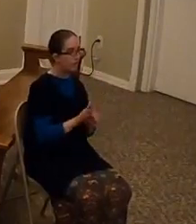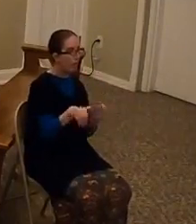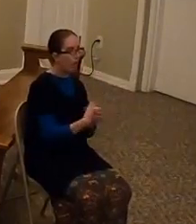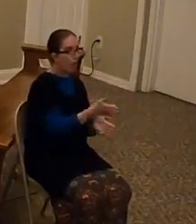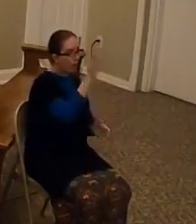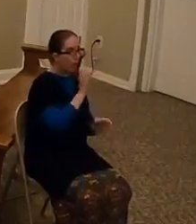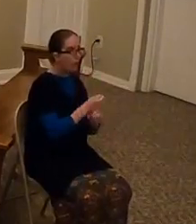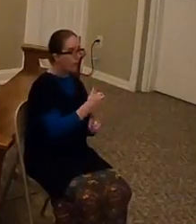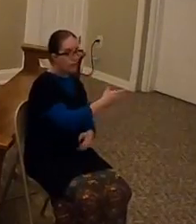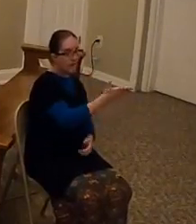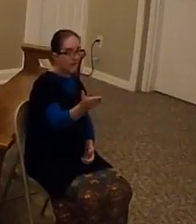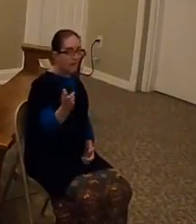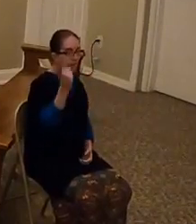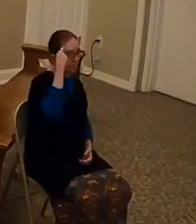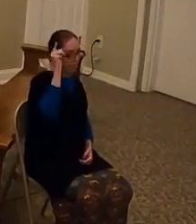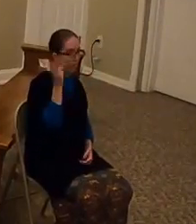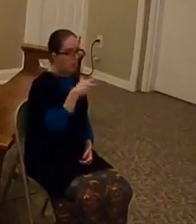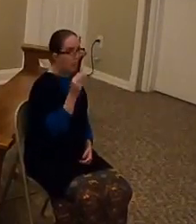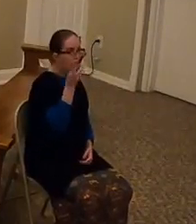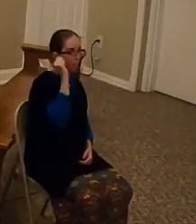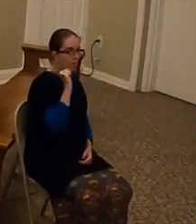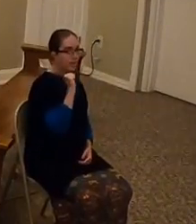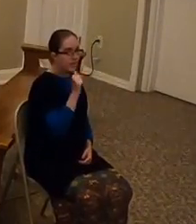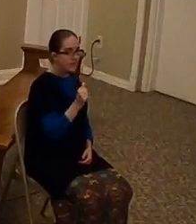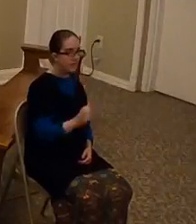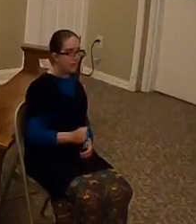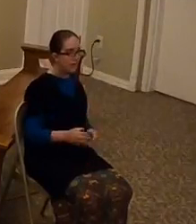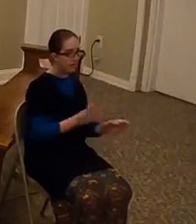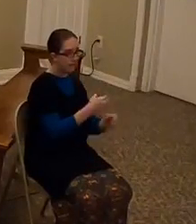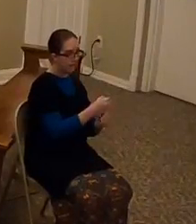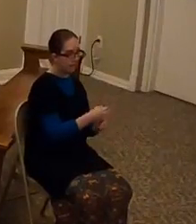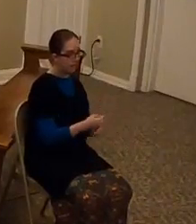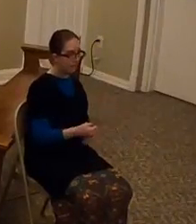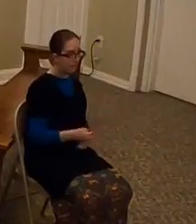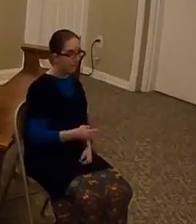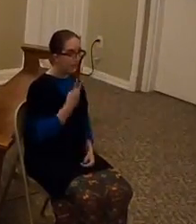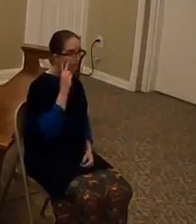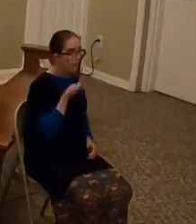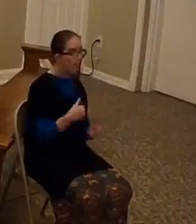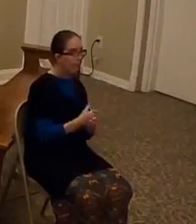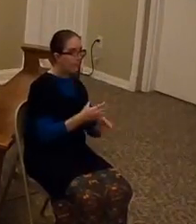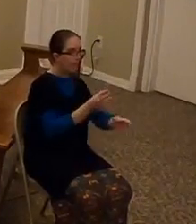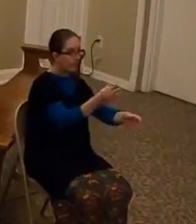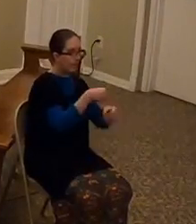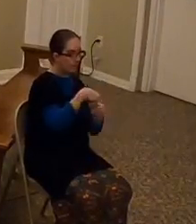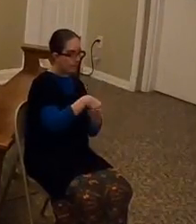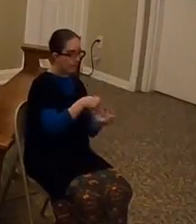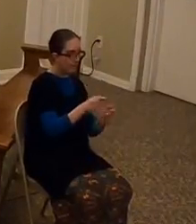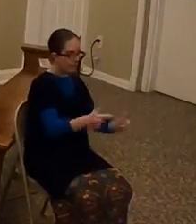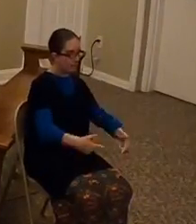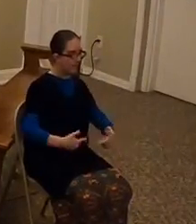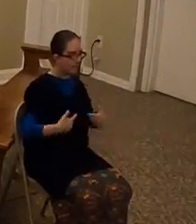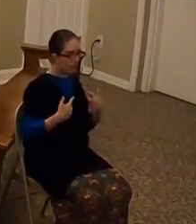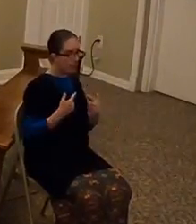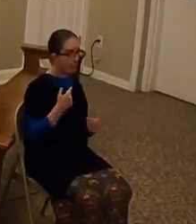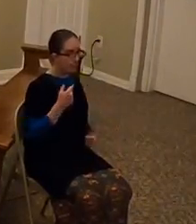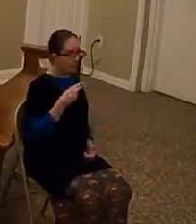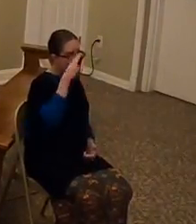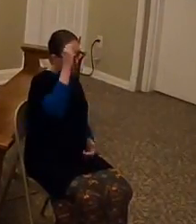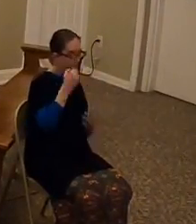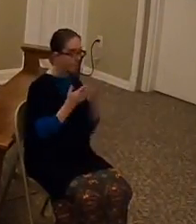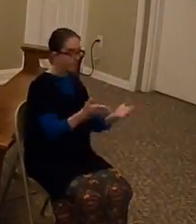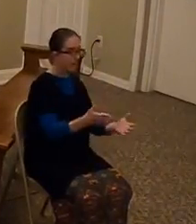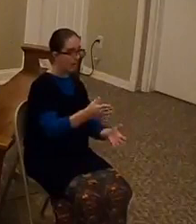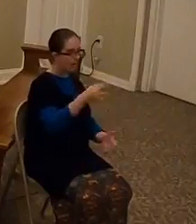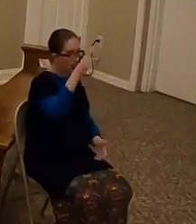all God created us for. We were not created to get out here and see what all we could get in this life. Amen. He gave